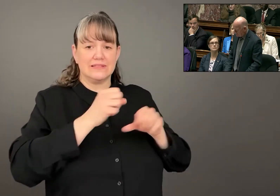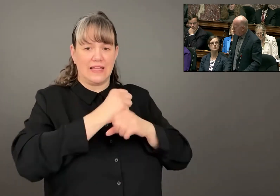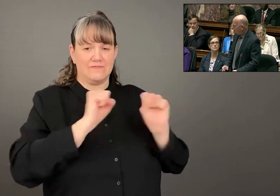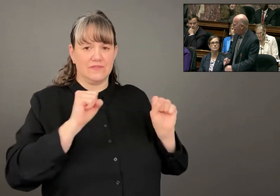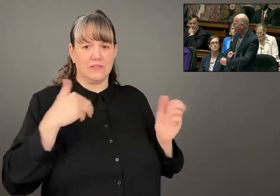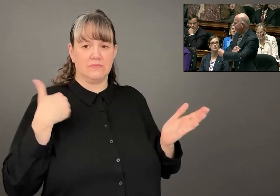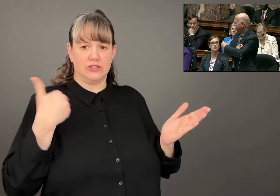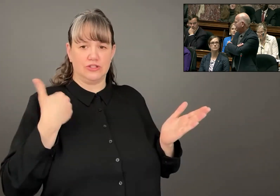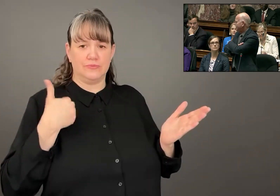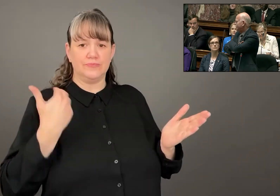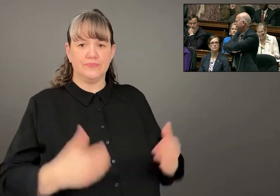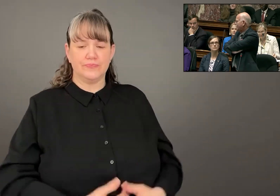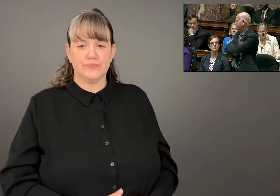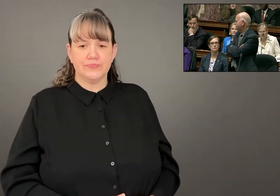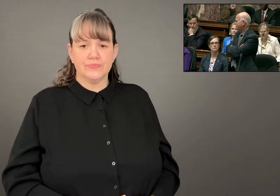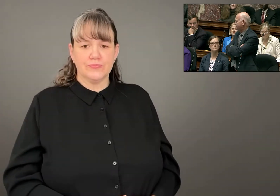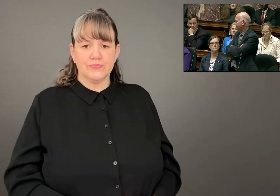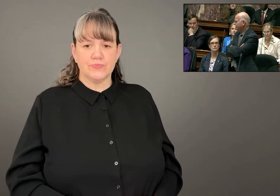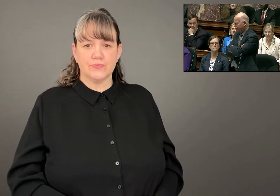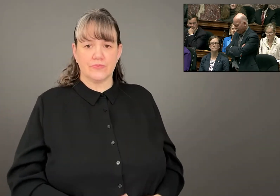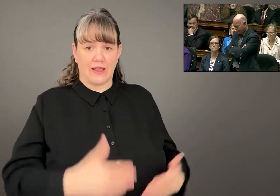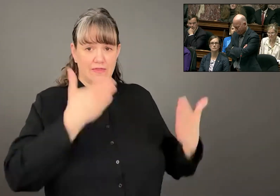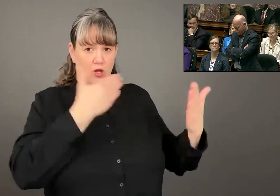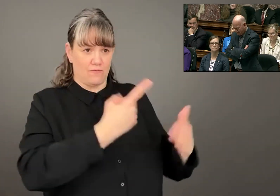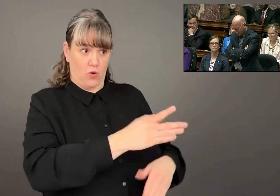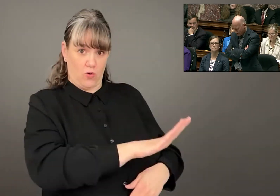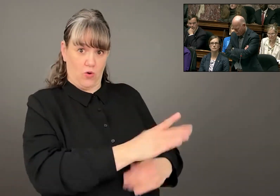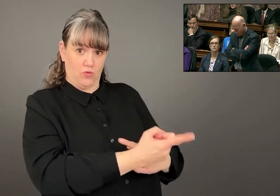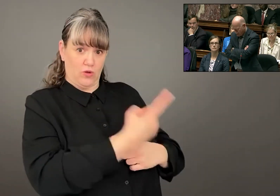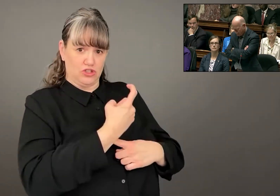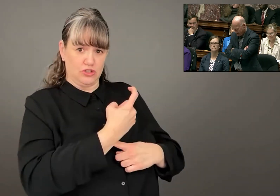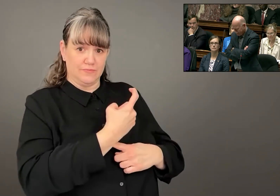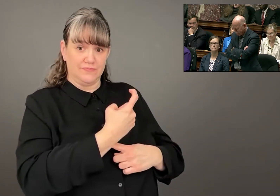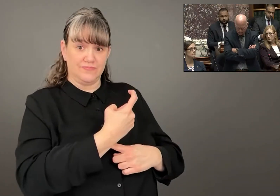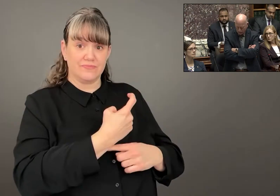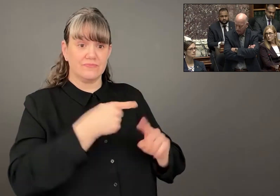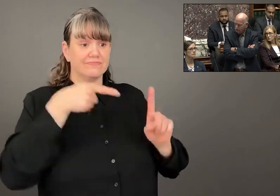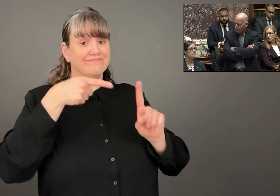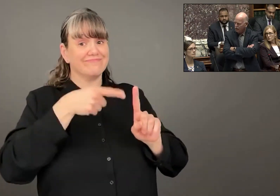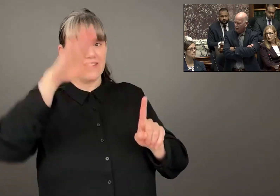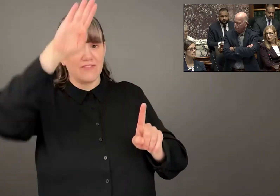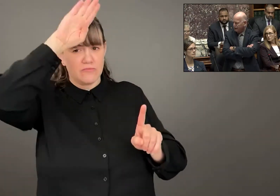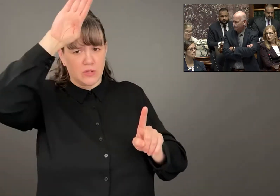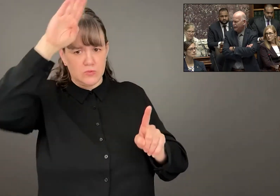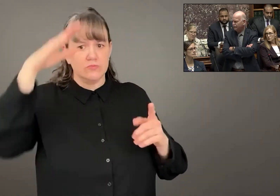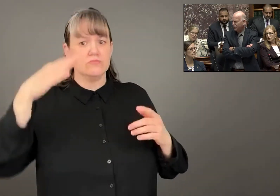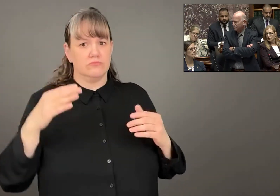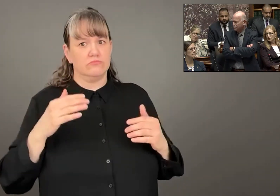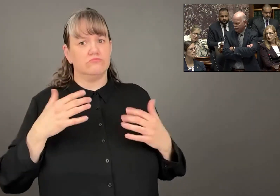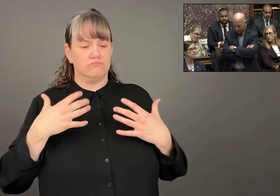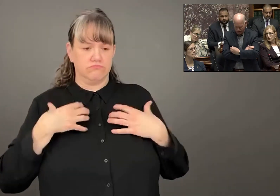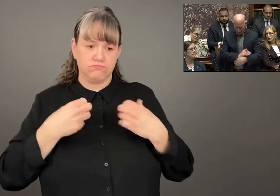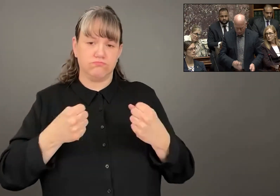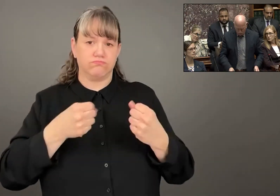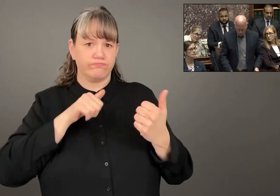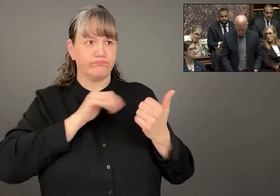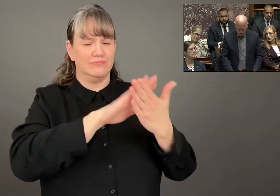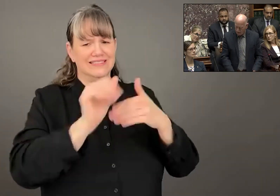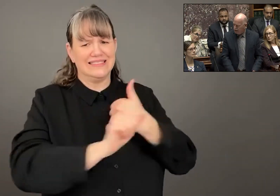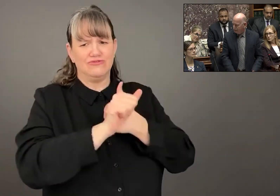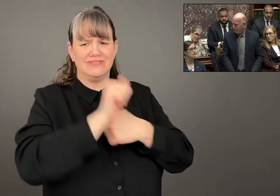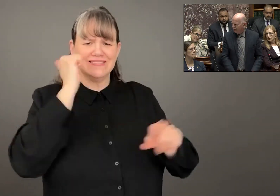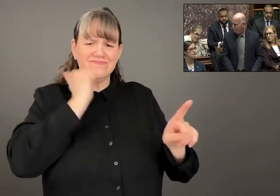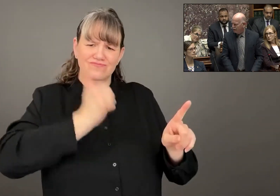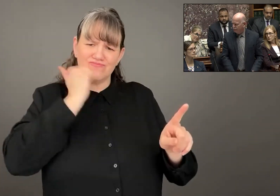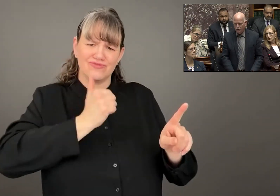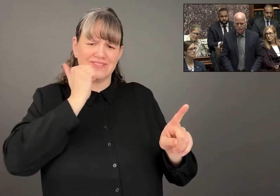line of danger every day and as they save life and property. While many firefighters are paid employees,